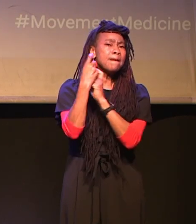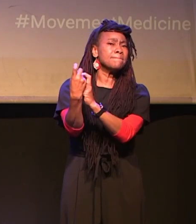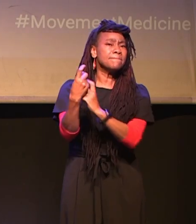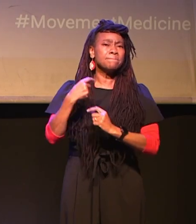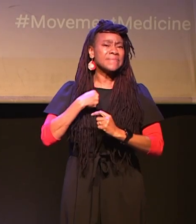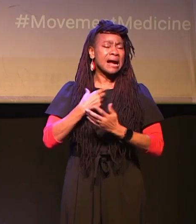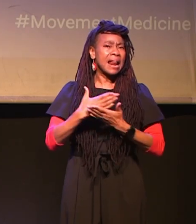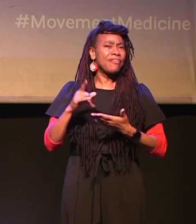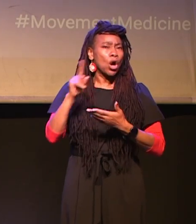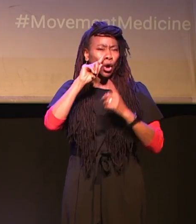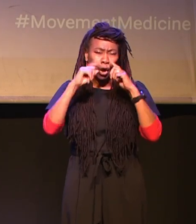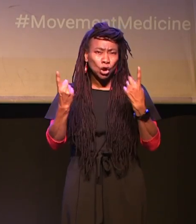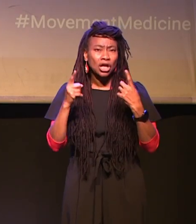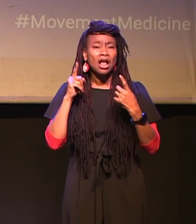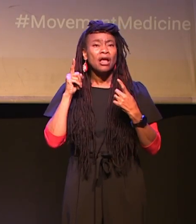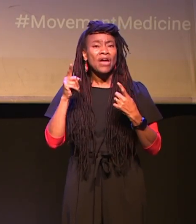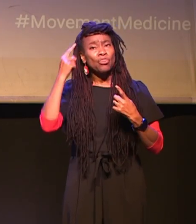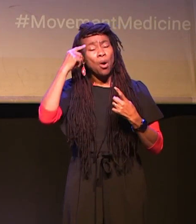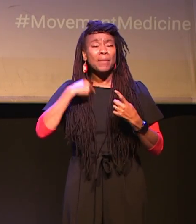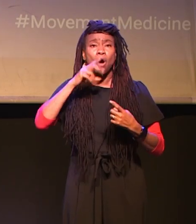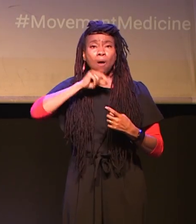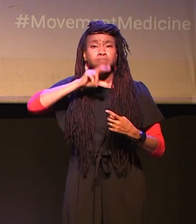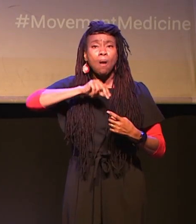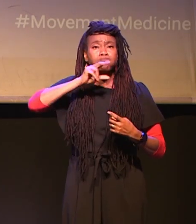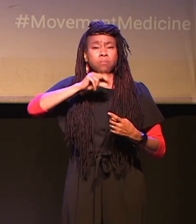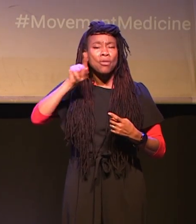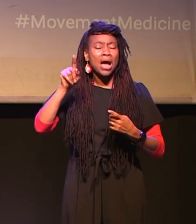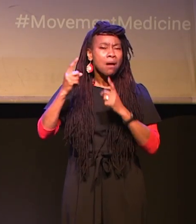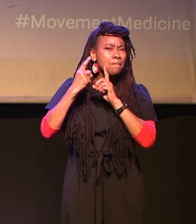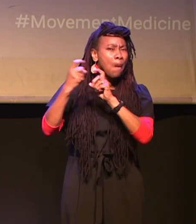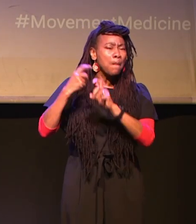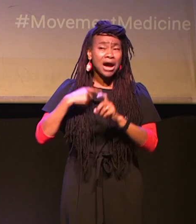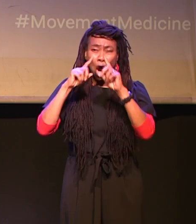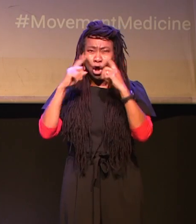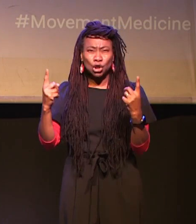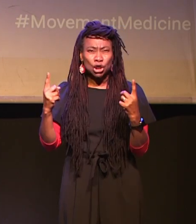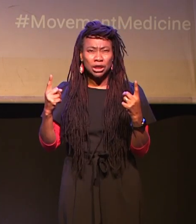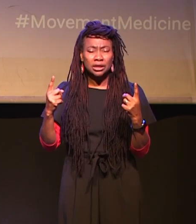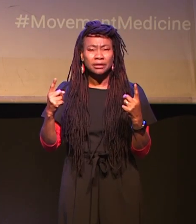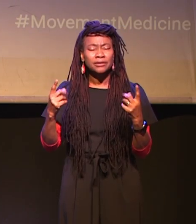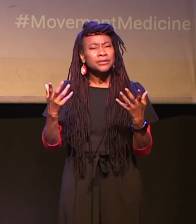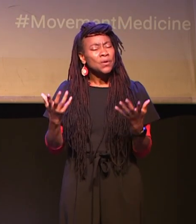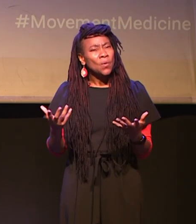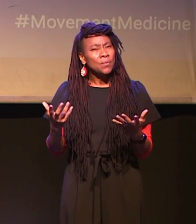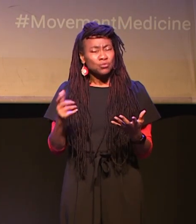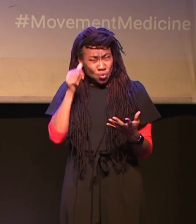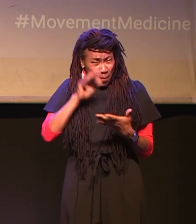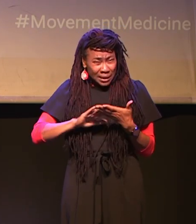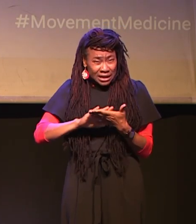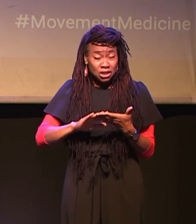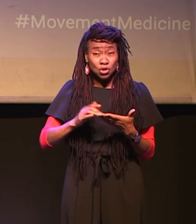me. You know what I'm saying? And our humanity, the depth of it, the depth of my